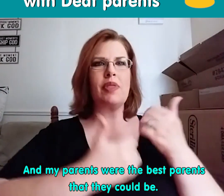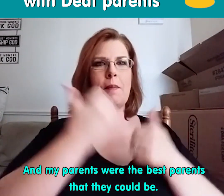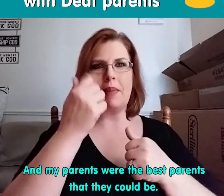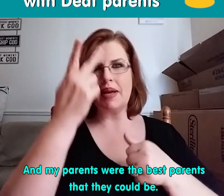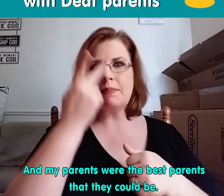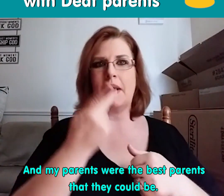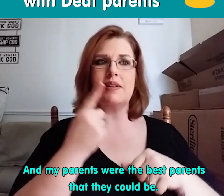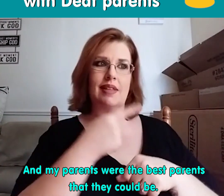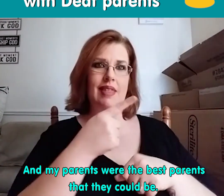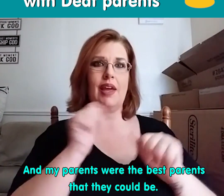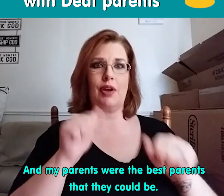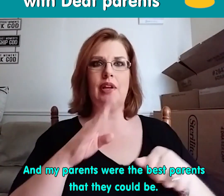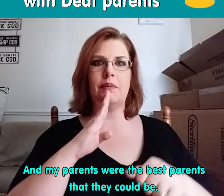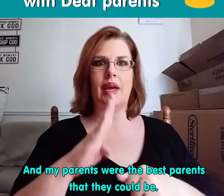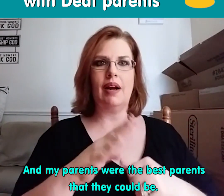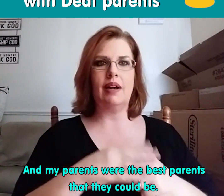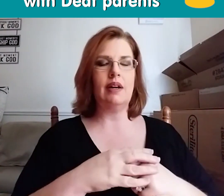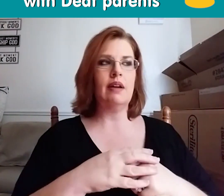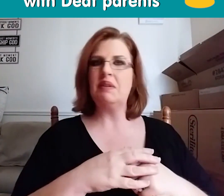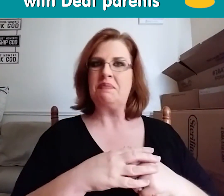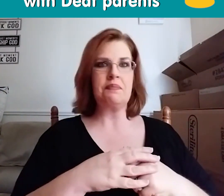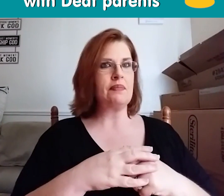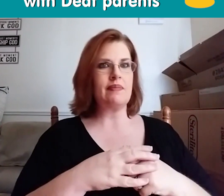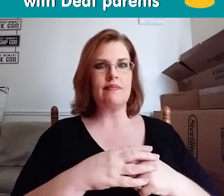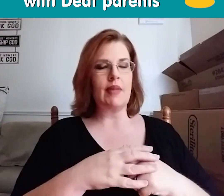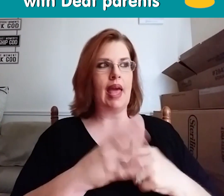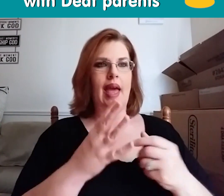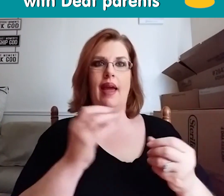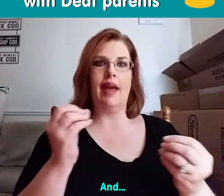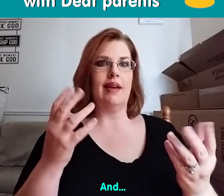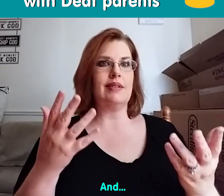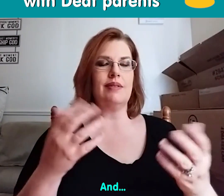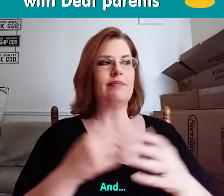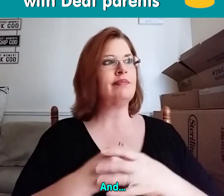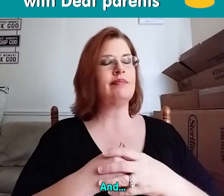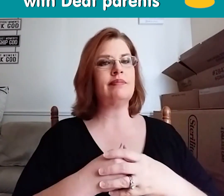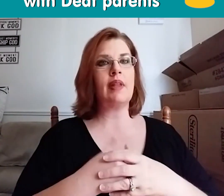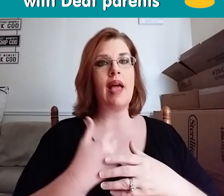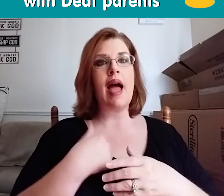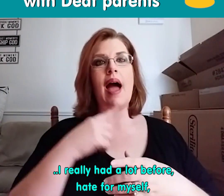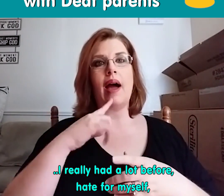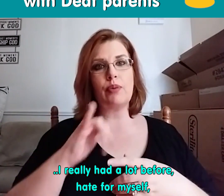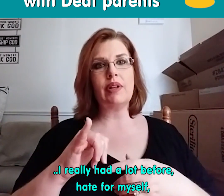sure when he died, he already knew. He already knew I didn't hate